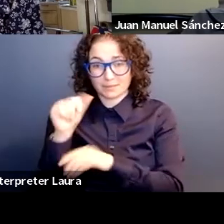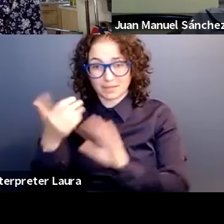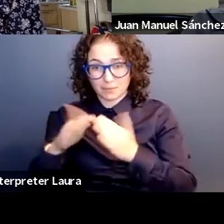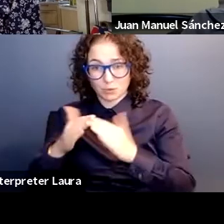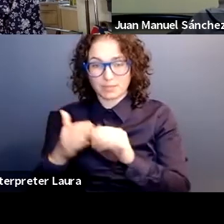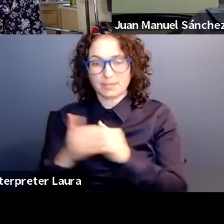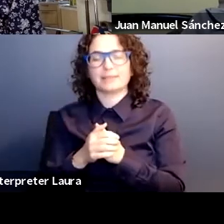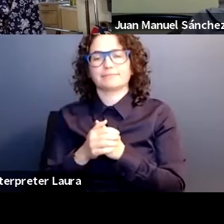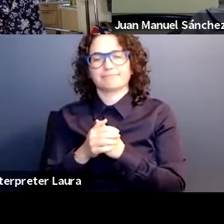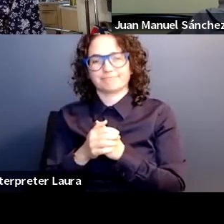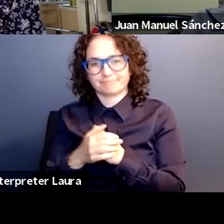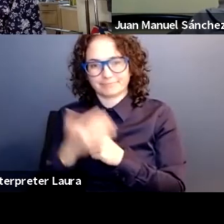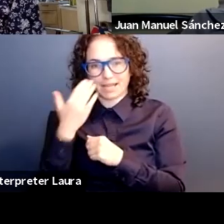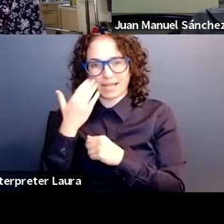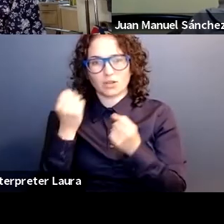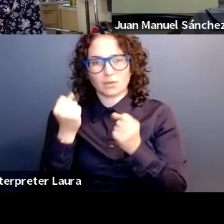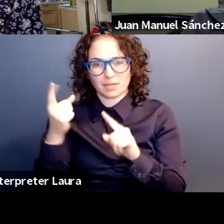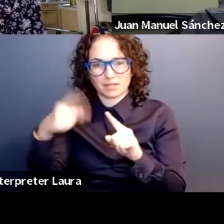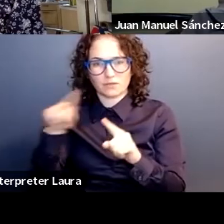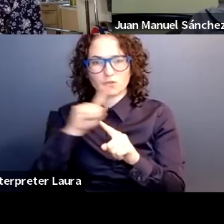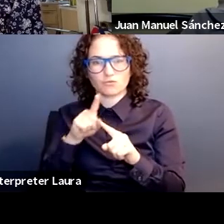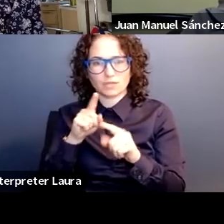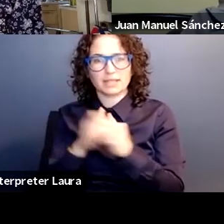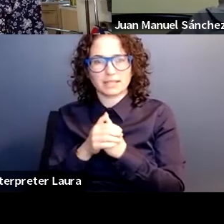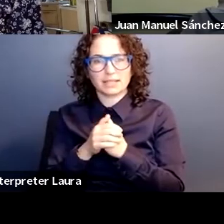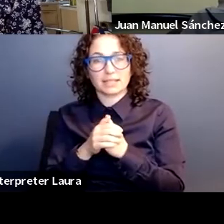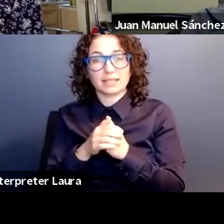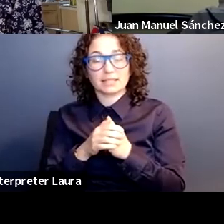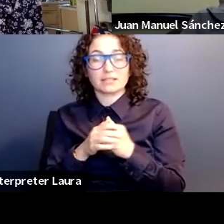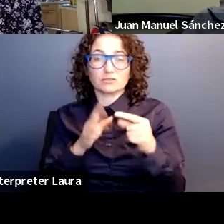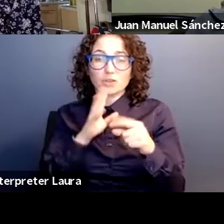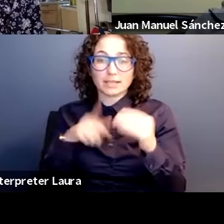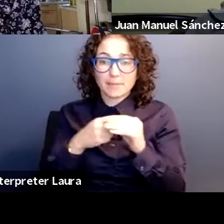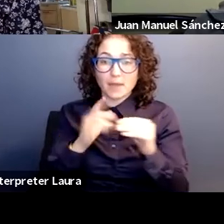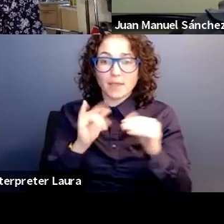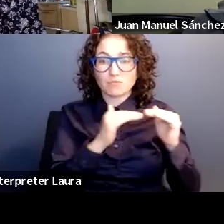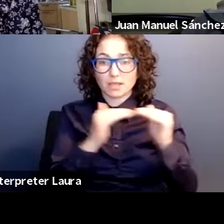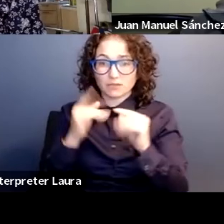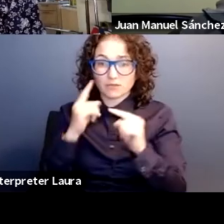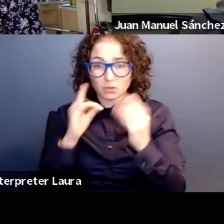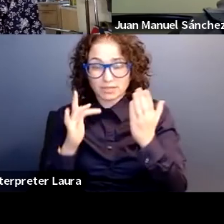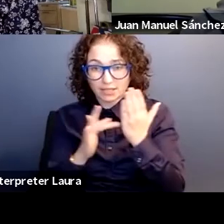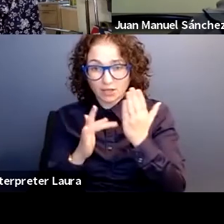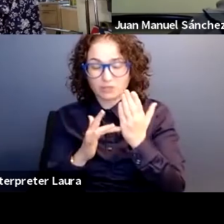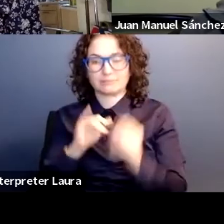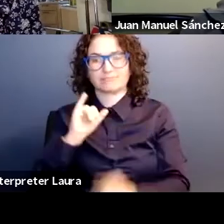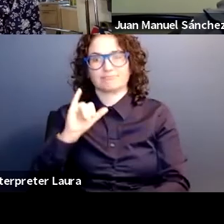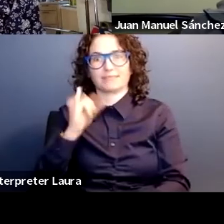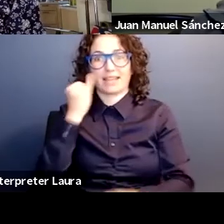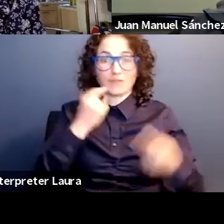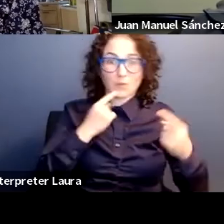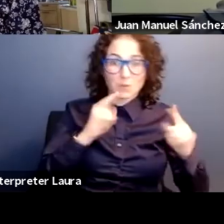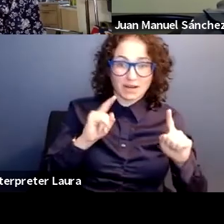I know a number of you have talked in your presentations about the relevance of technology, where it's working, where it's